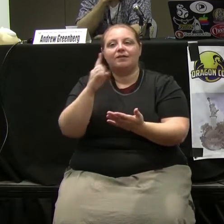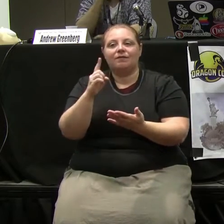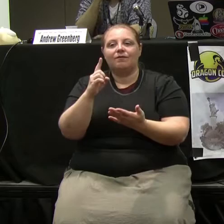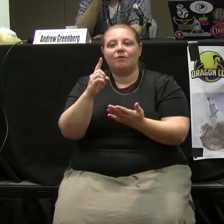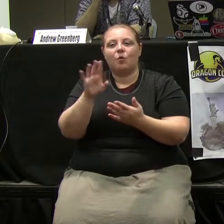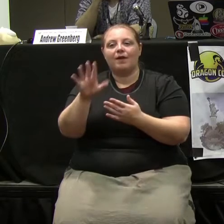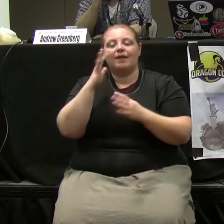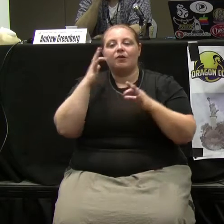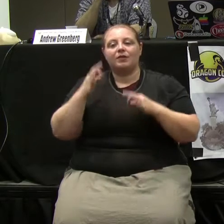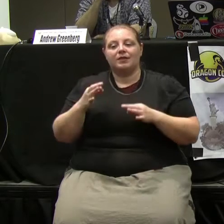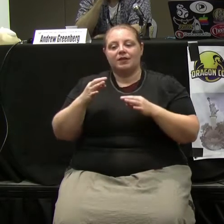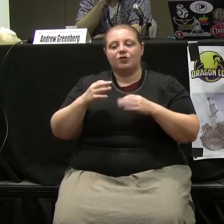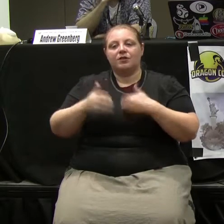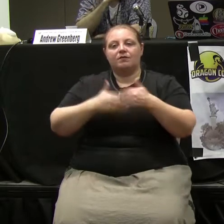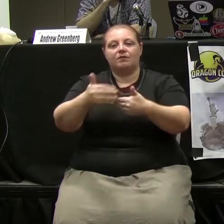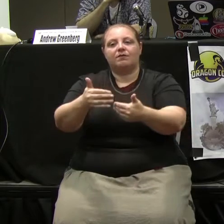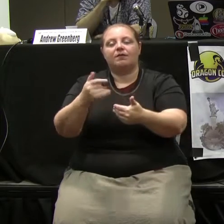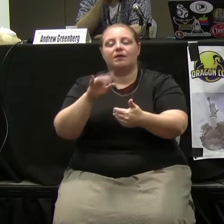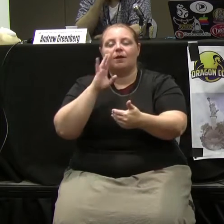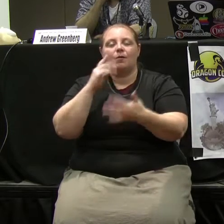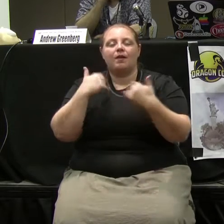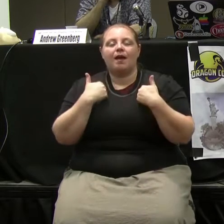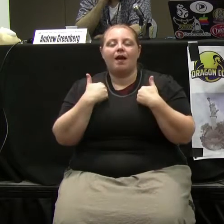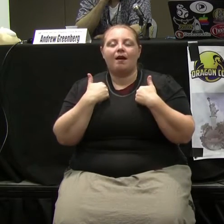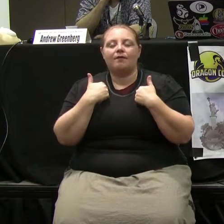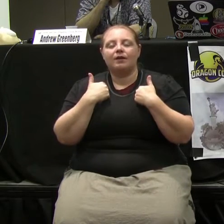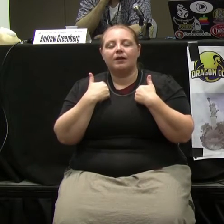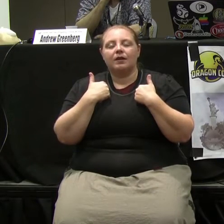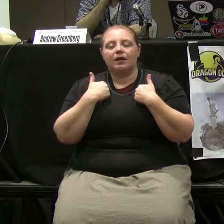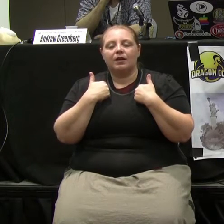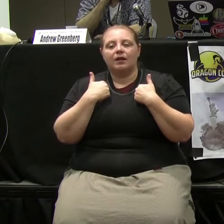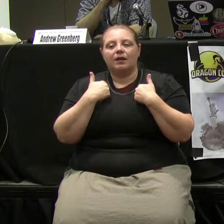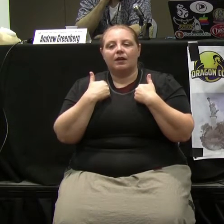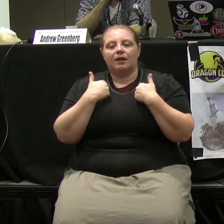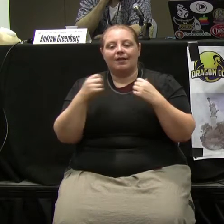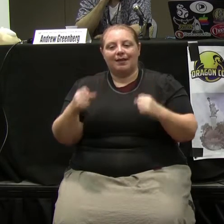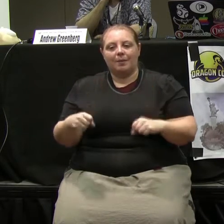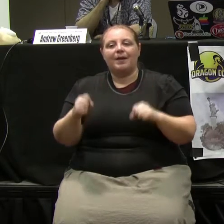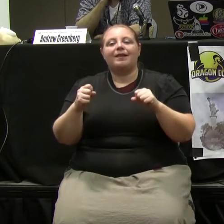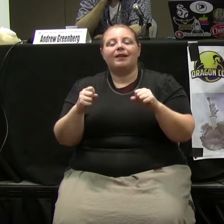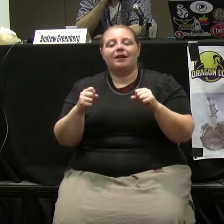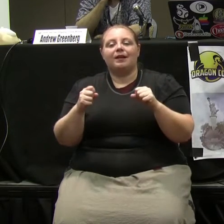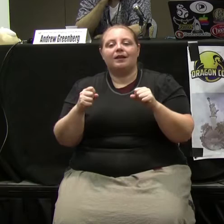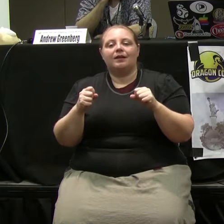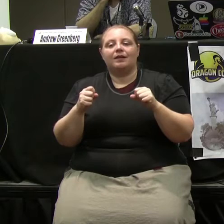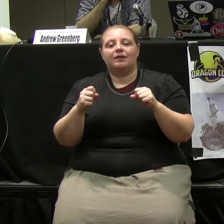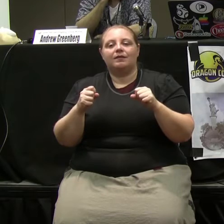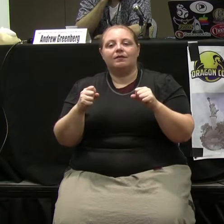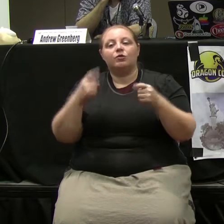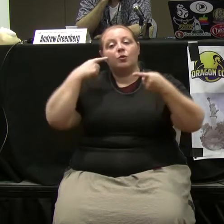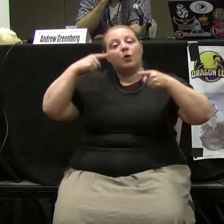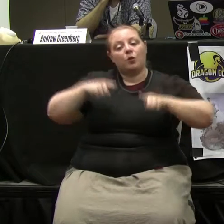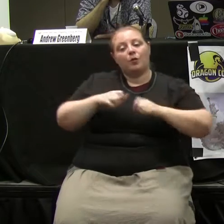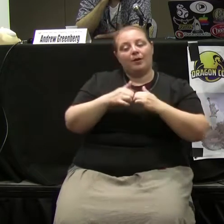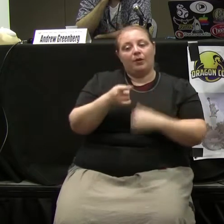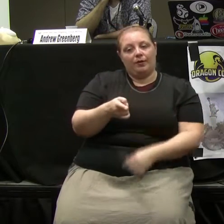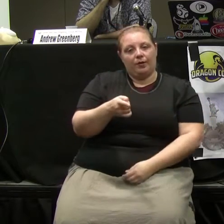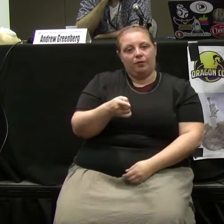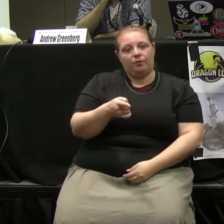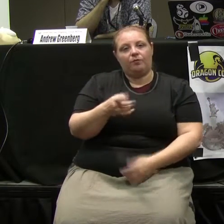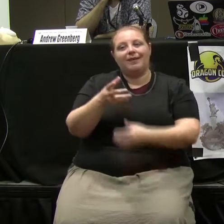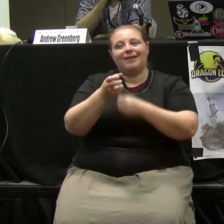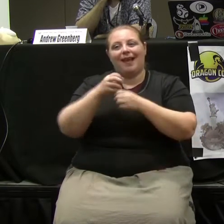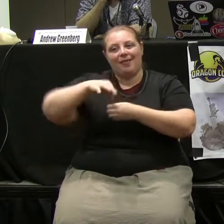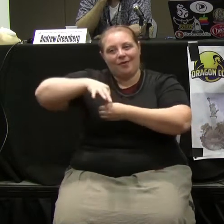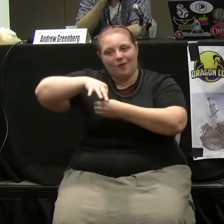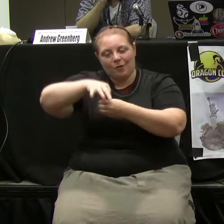justifications, they're going to be so much more likely and more able to kind of side with you and to make the votes and make